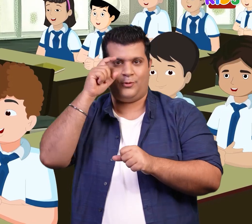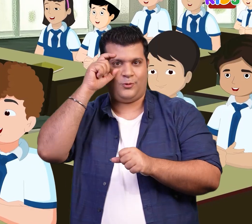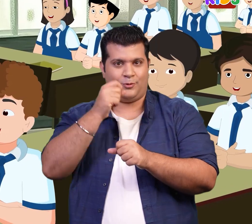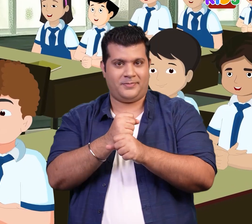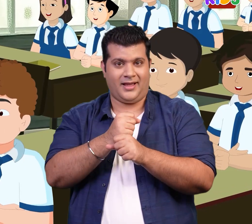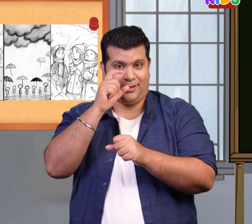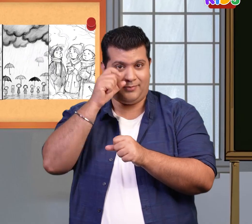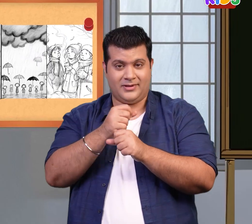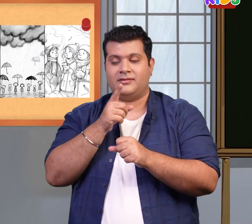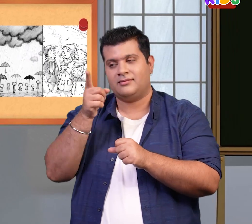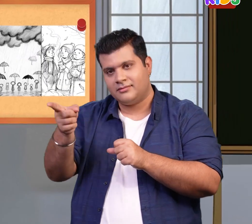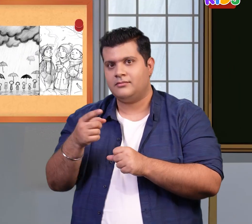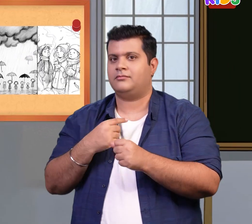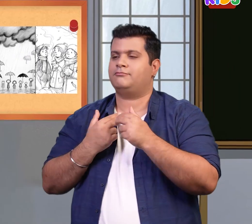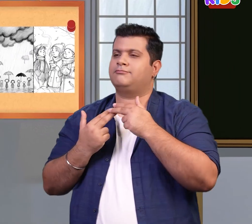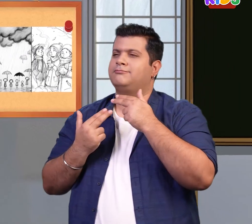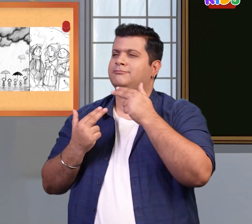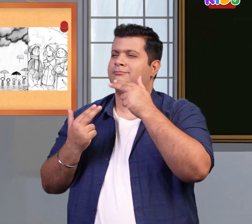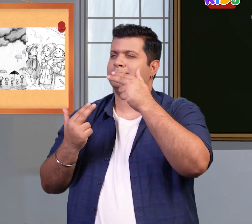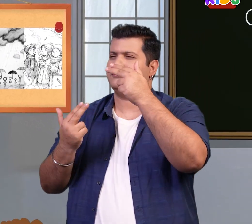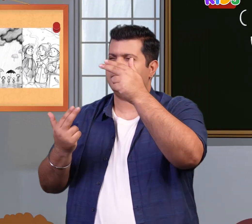termite castle, Ms. Gupta is very pleased.